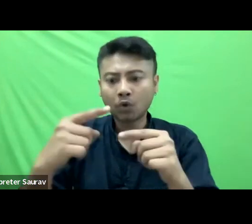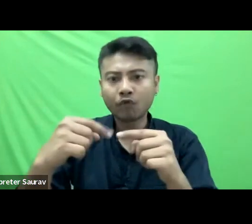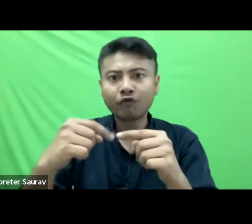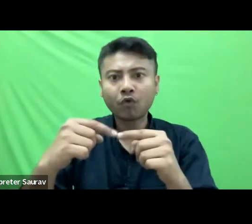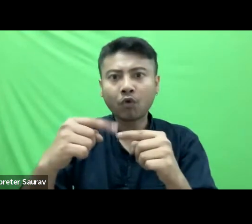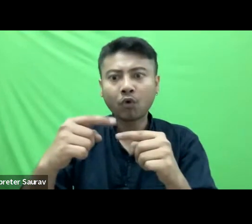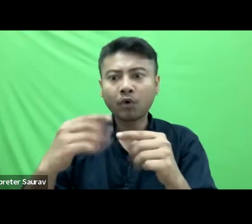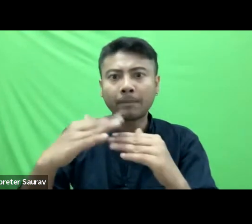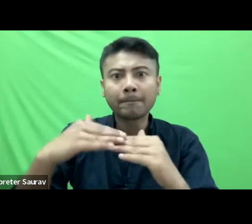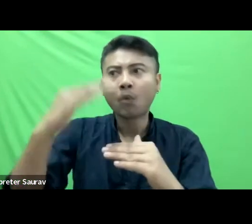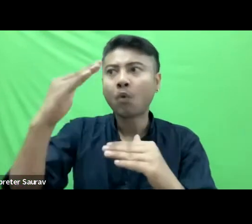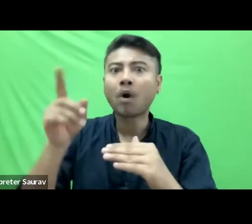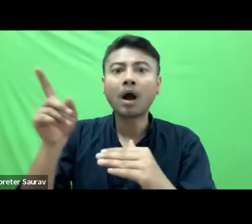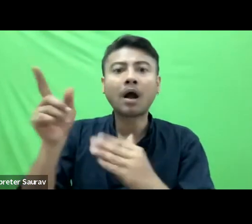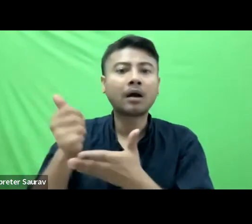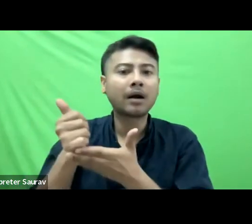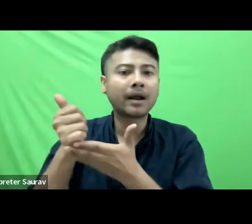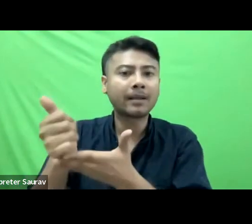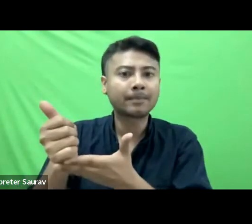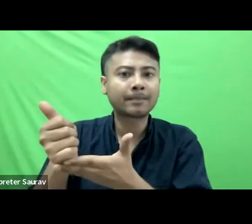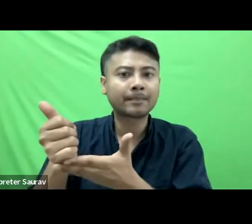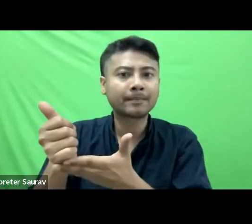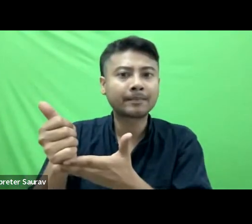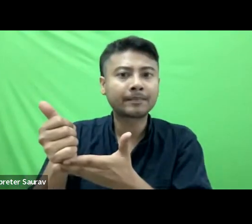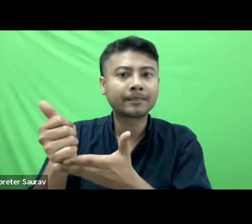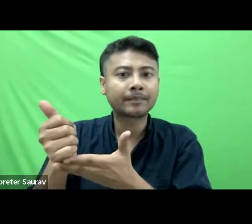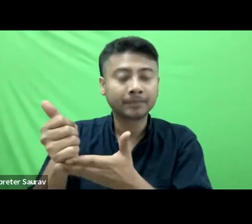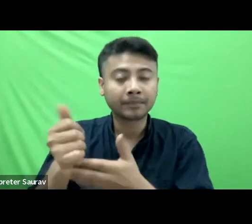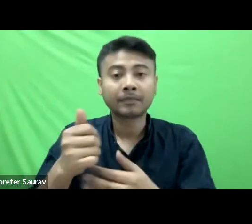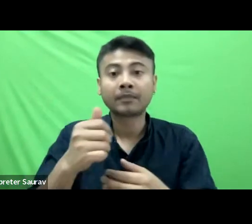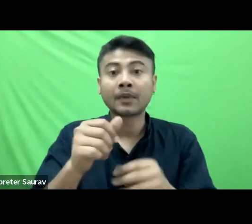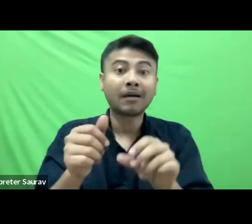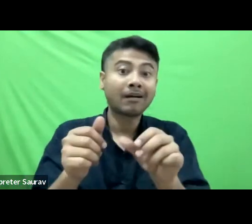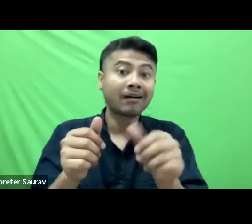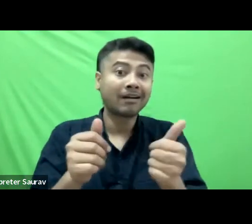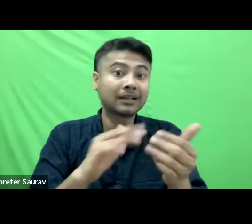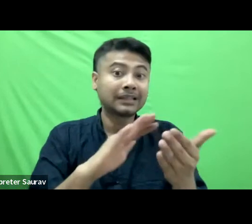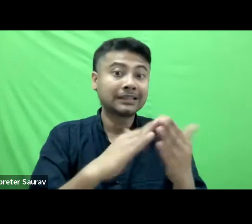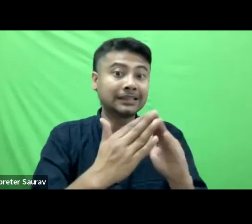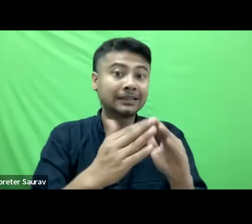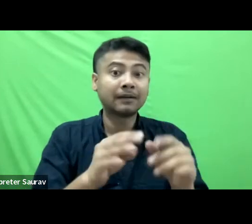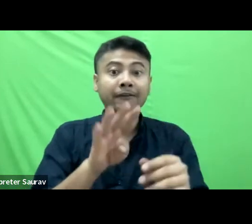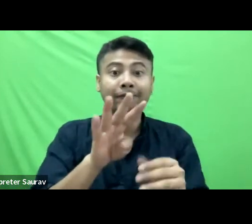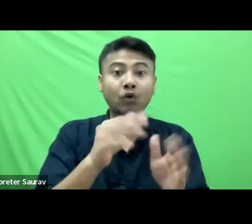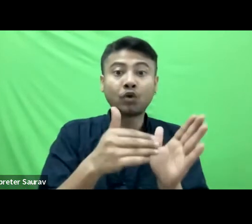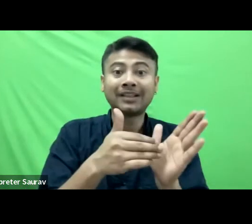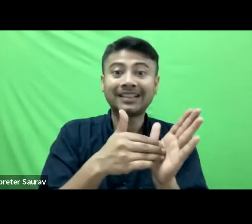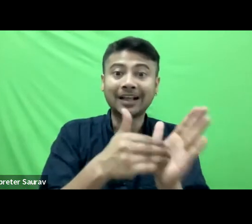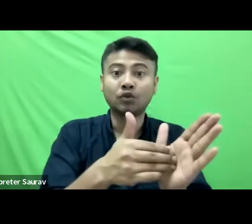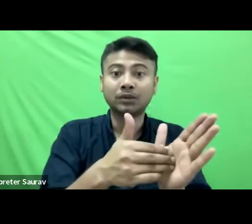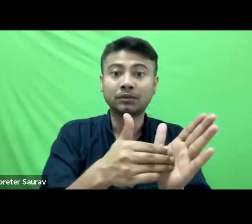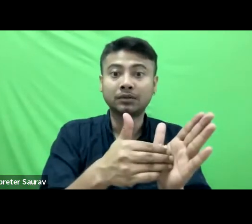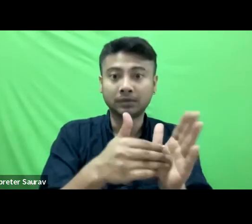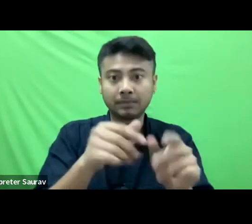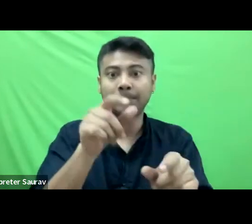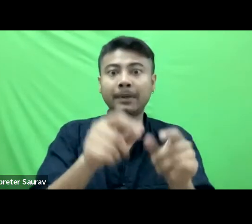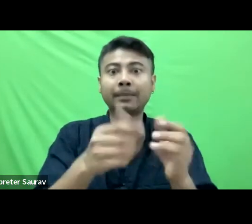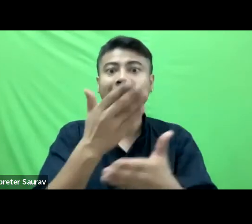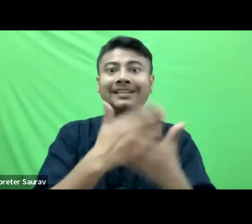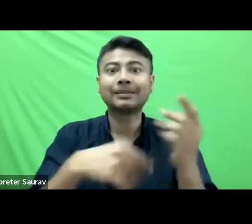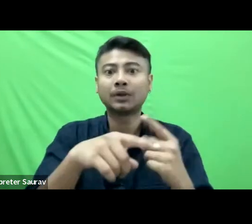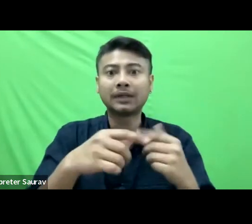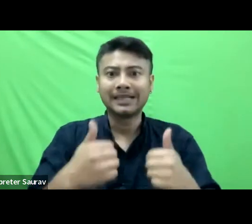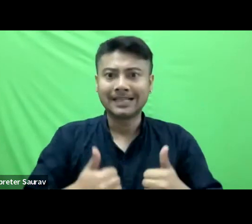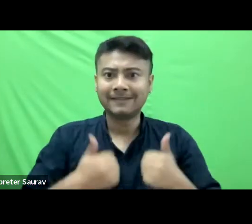Surakarta, another city in Indonesia, we also documented almost 4,000 people with disabilities living in the city. And that